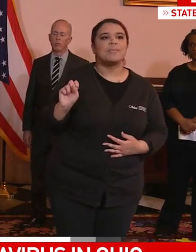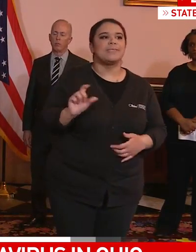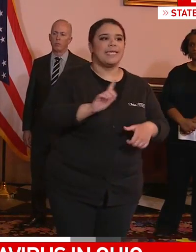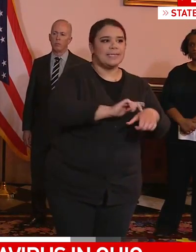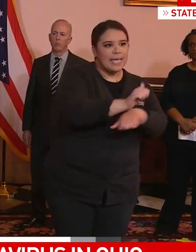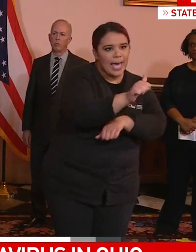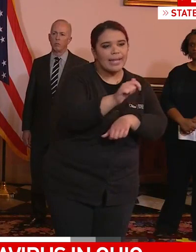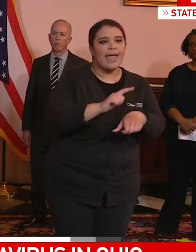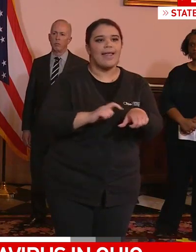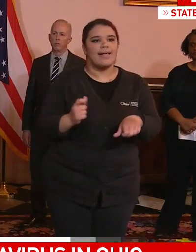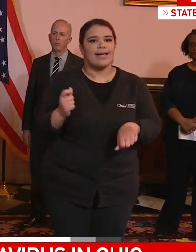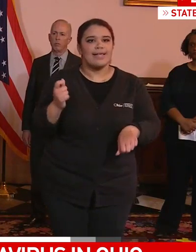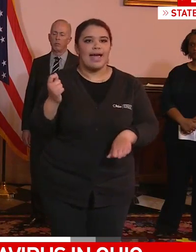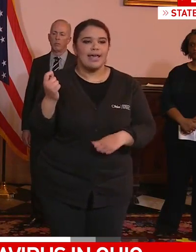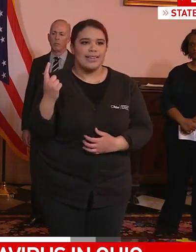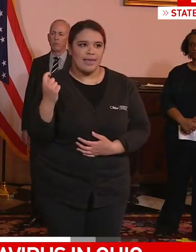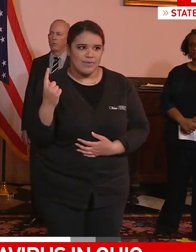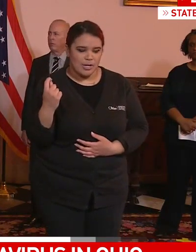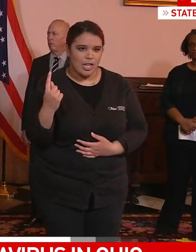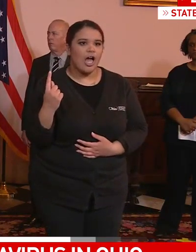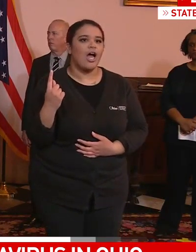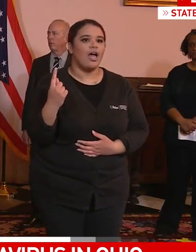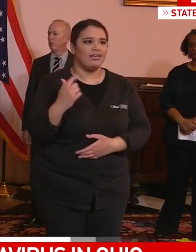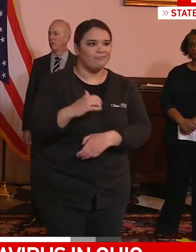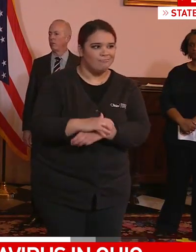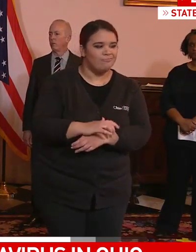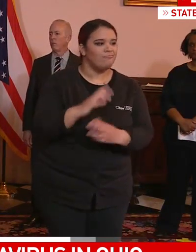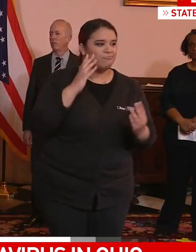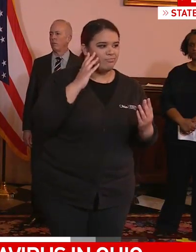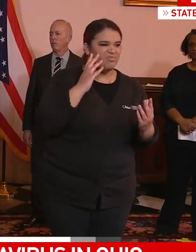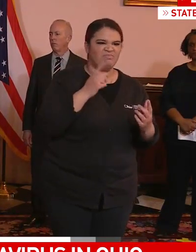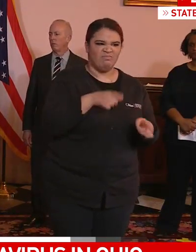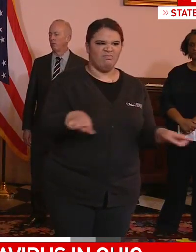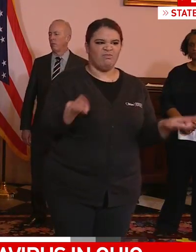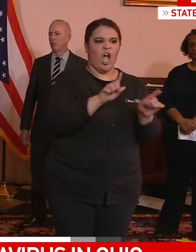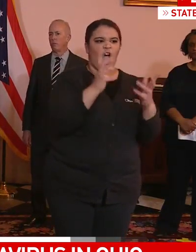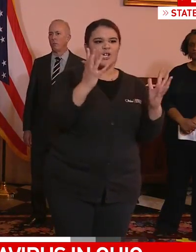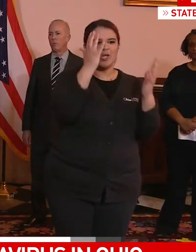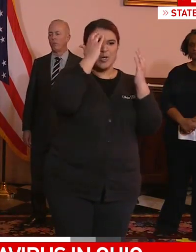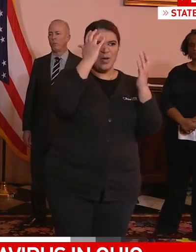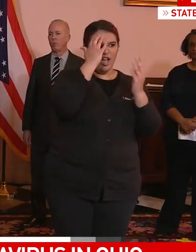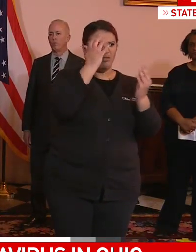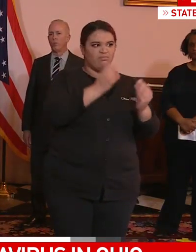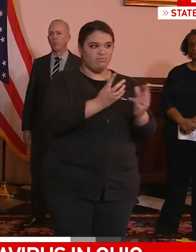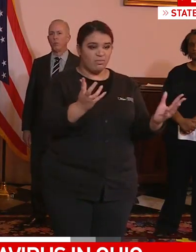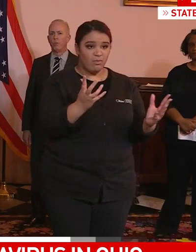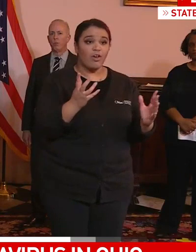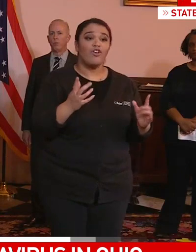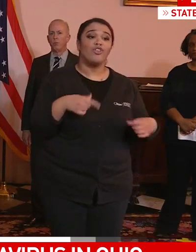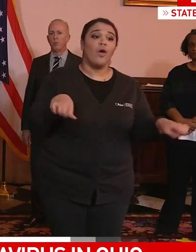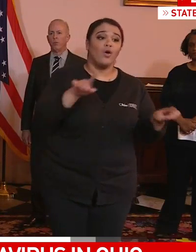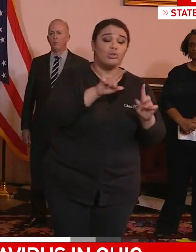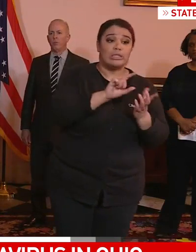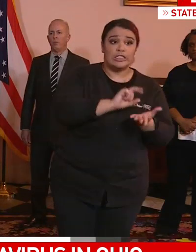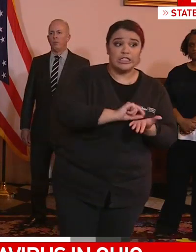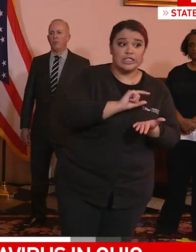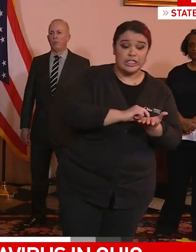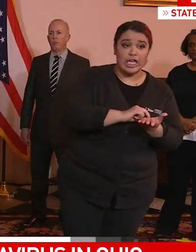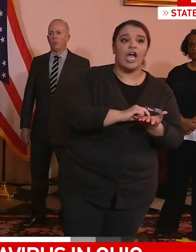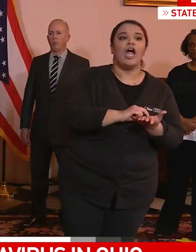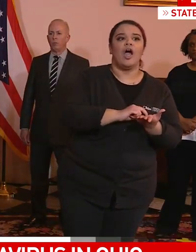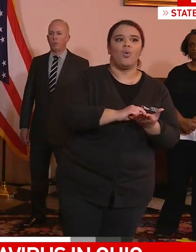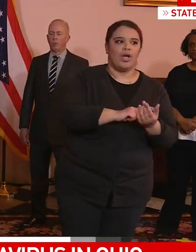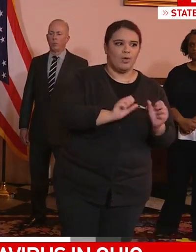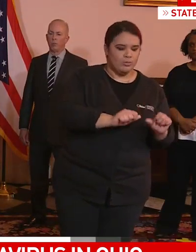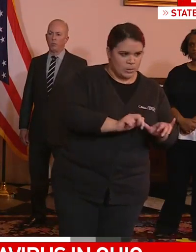everybody across the state had the story. Those of you who, on the print side, were putting those stories up.